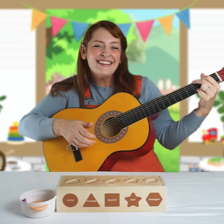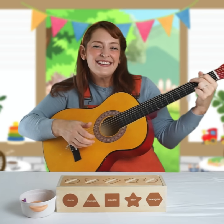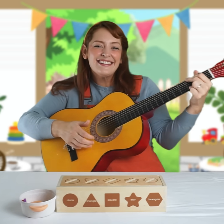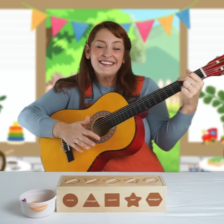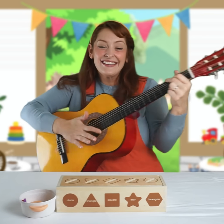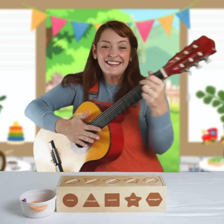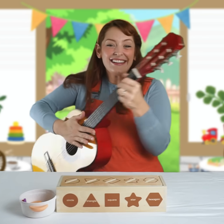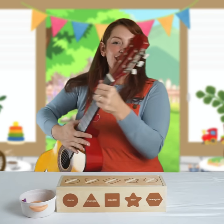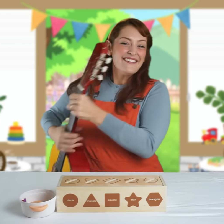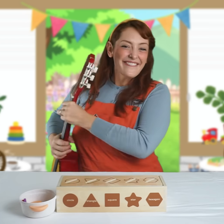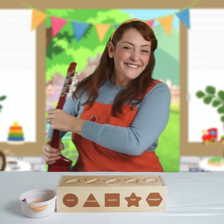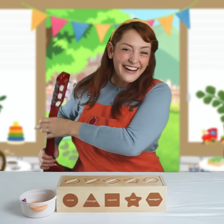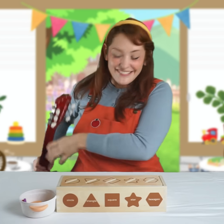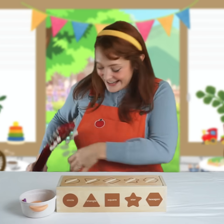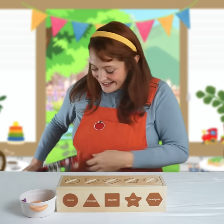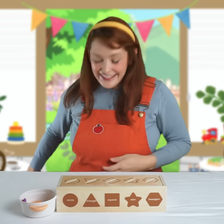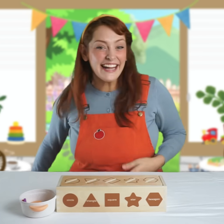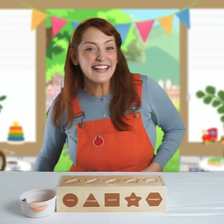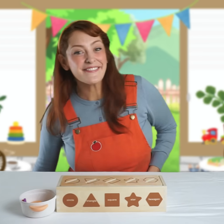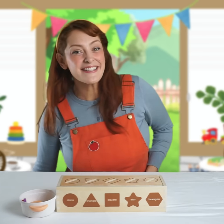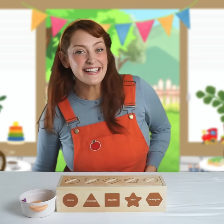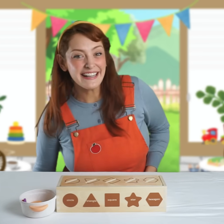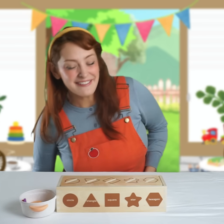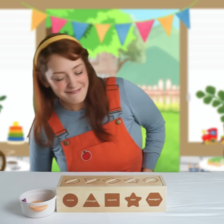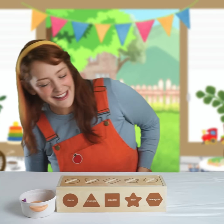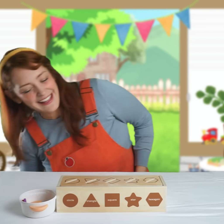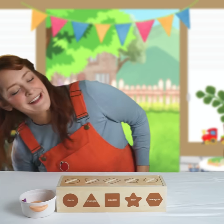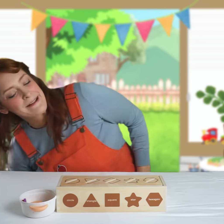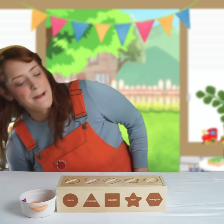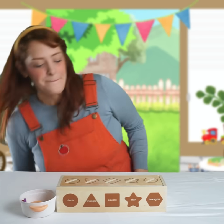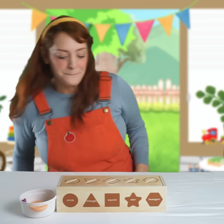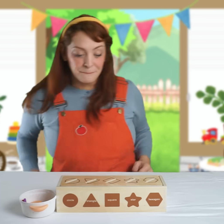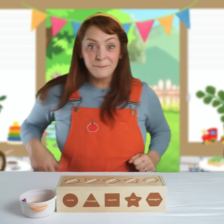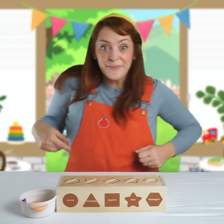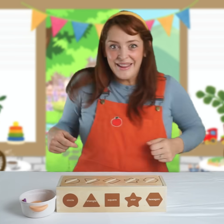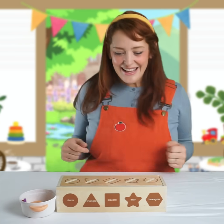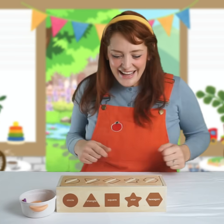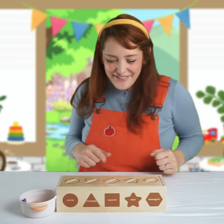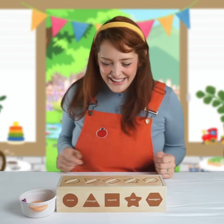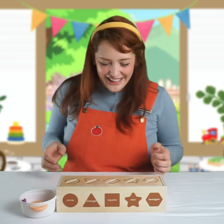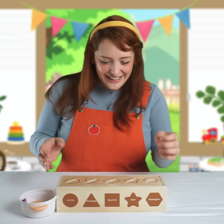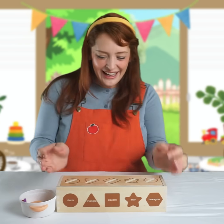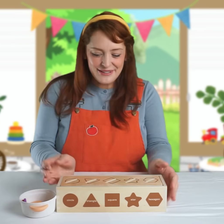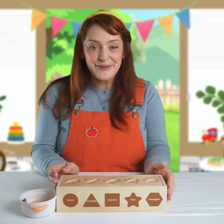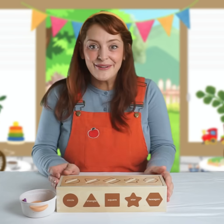again. Well done, thank you for singing with me. Let's have a look at all of